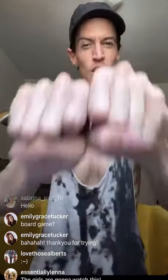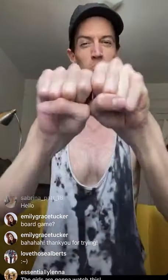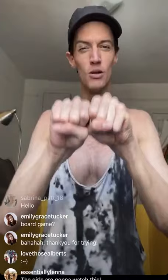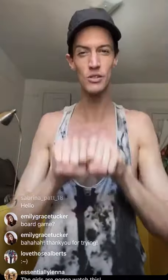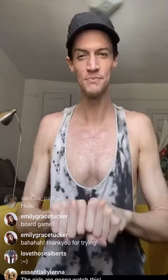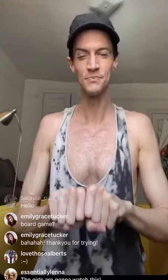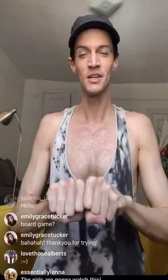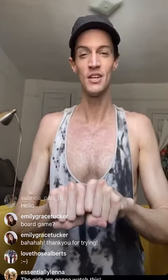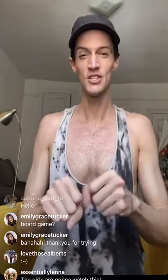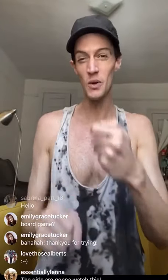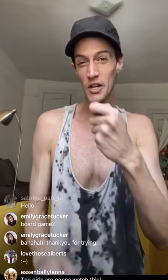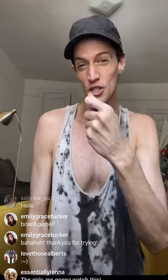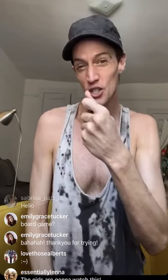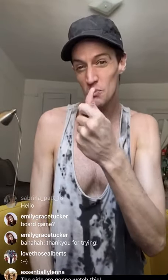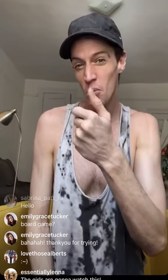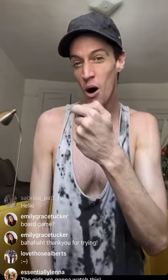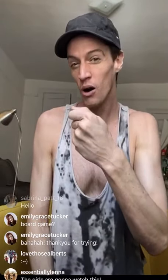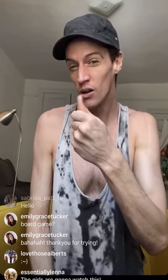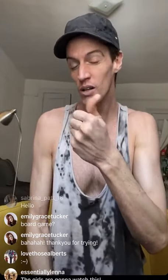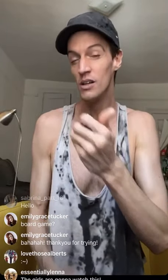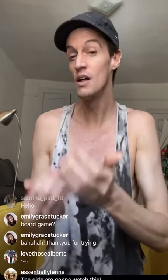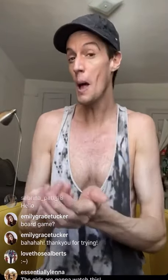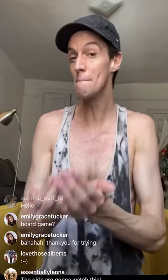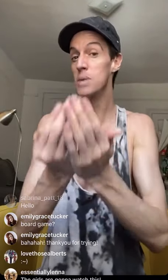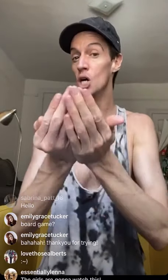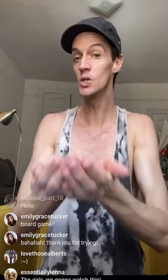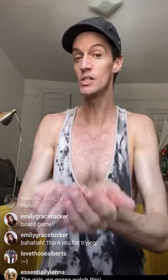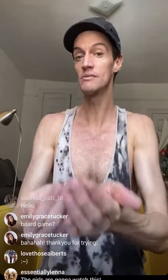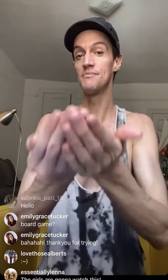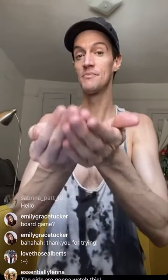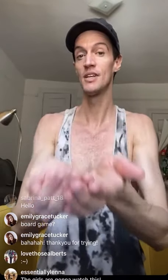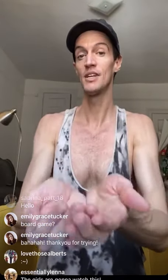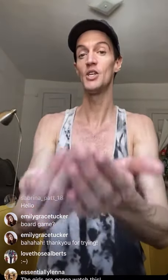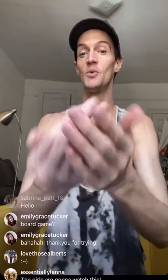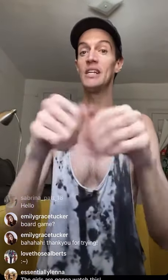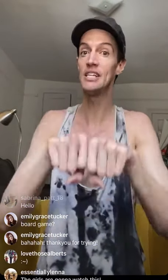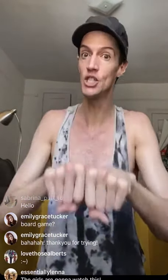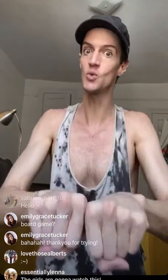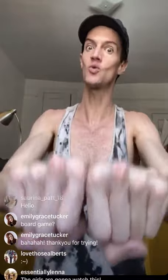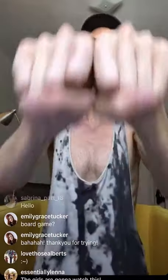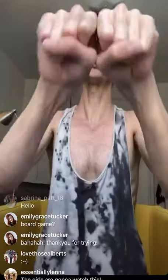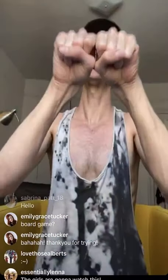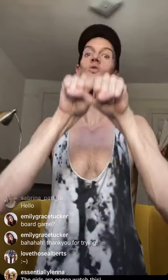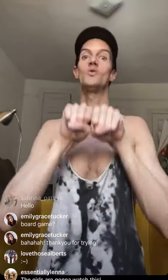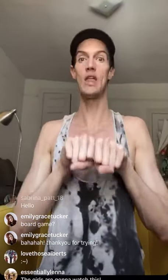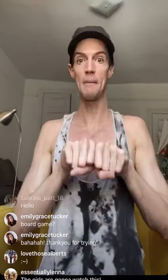boat. So a small boat, you would need to row that boat.